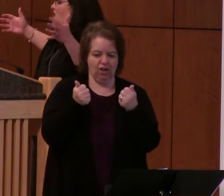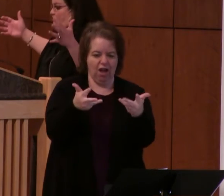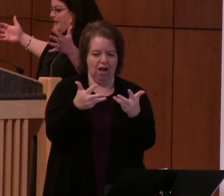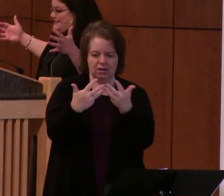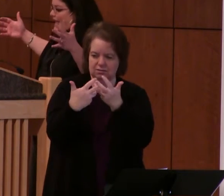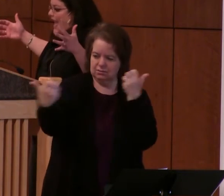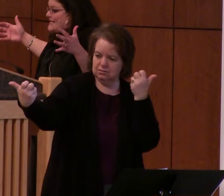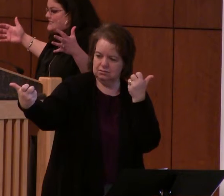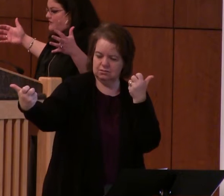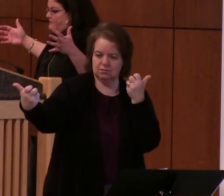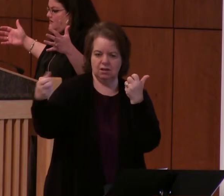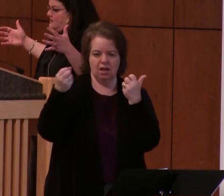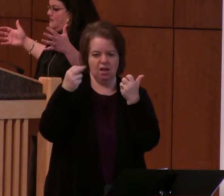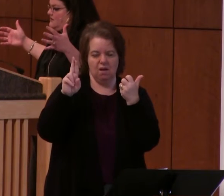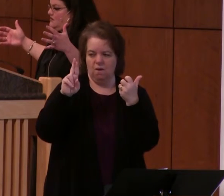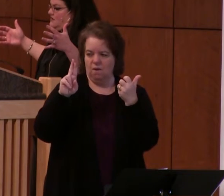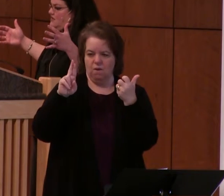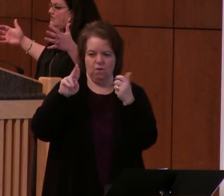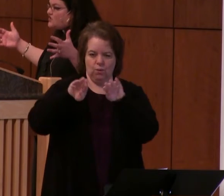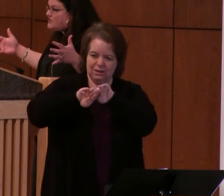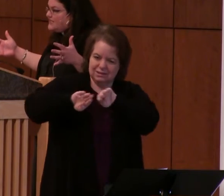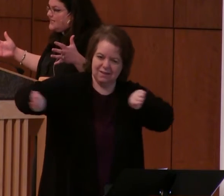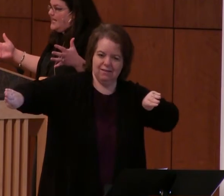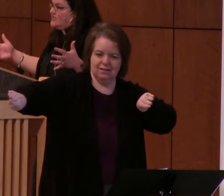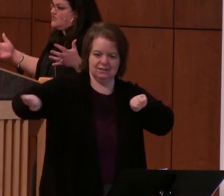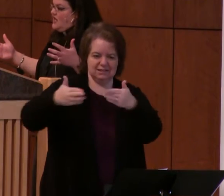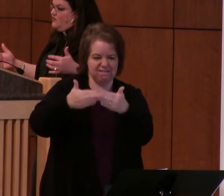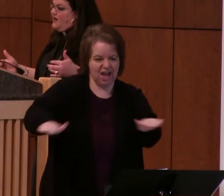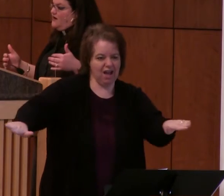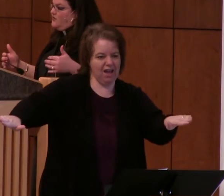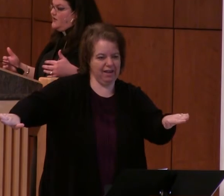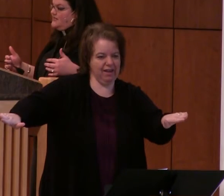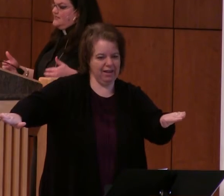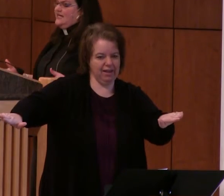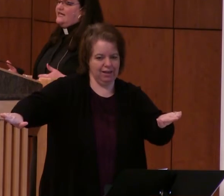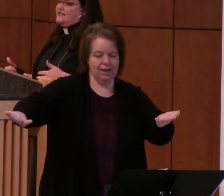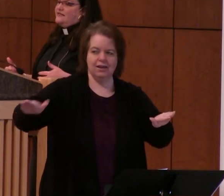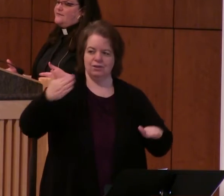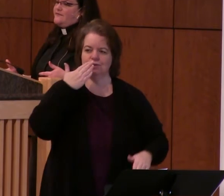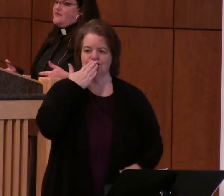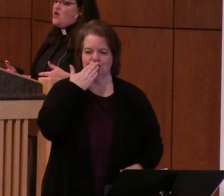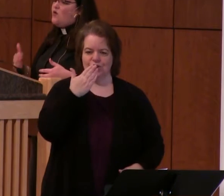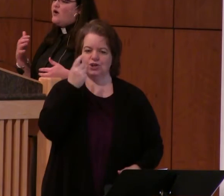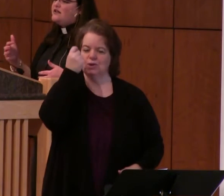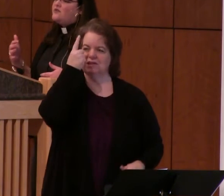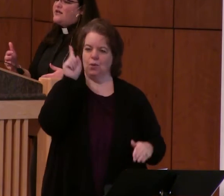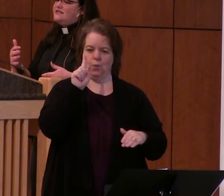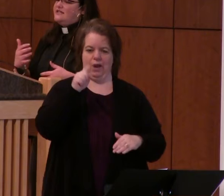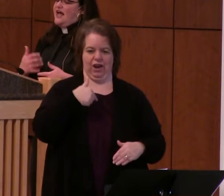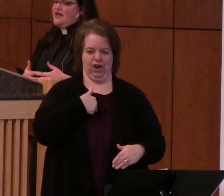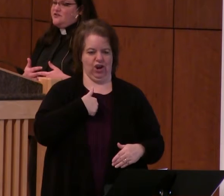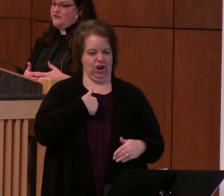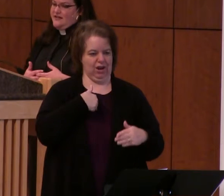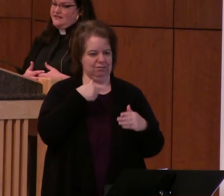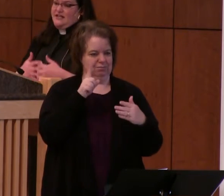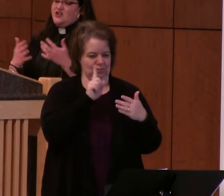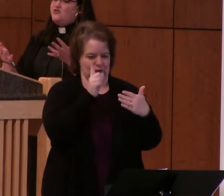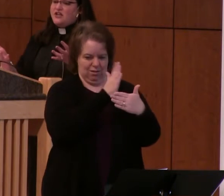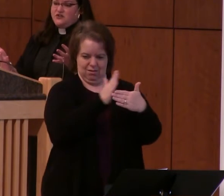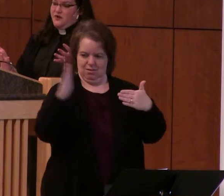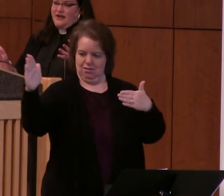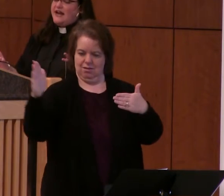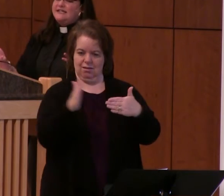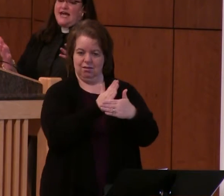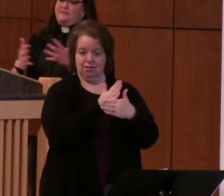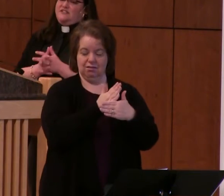or a great chasm, it's good to get a handle on where we stand. One of the ways that I do this, and